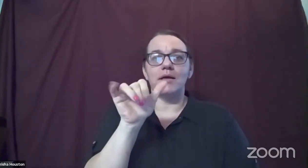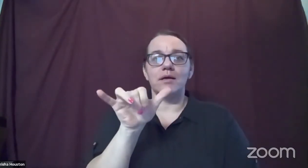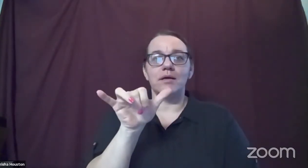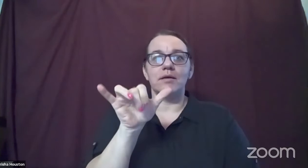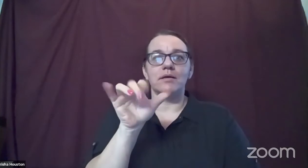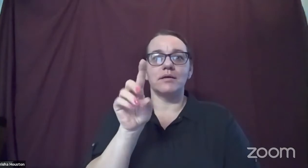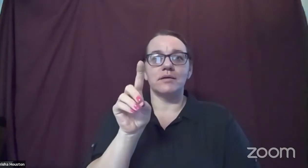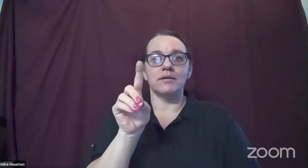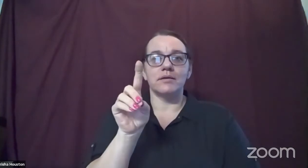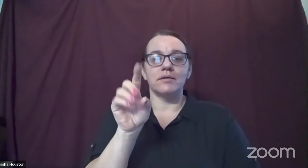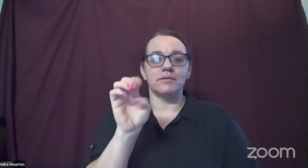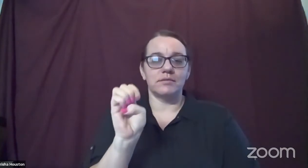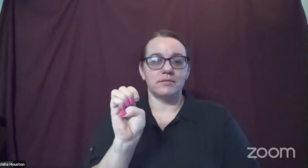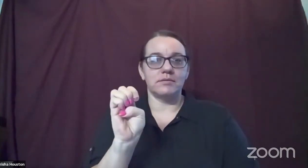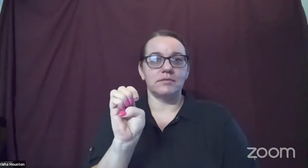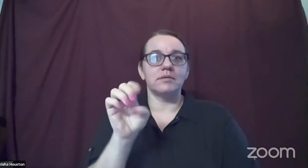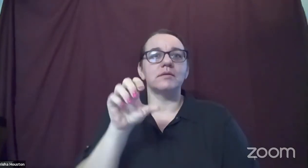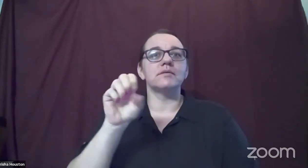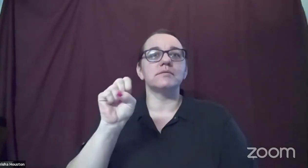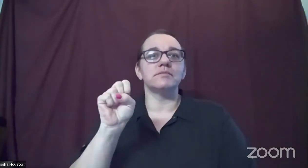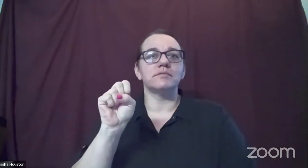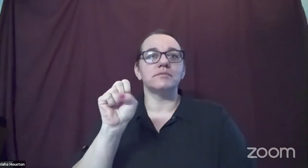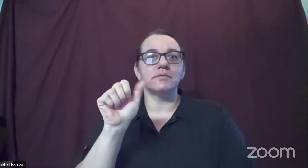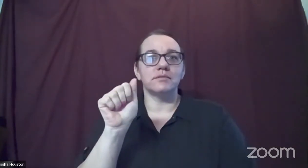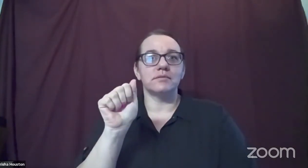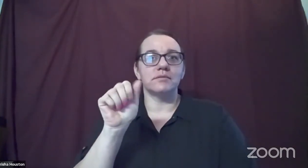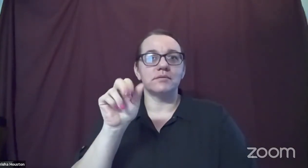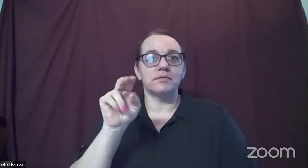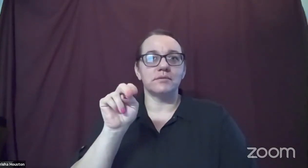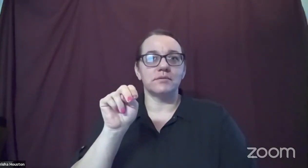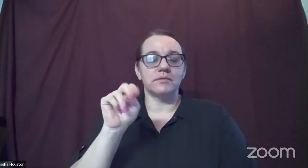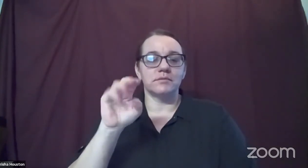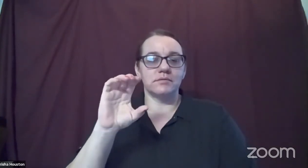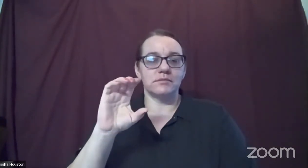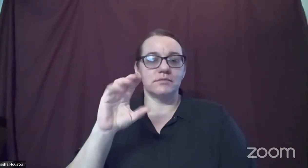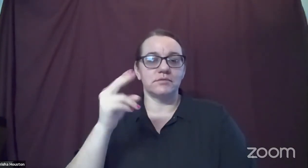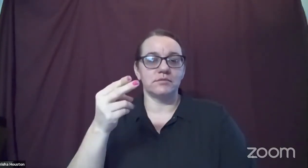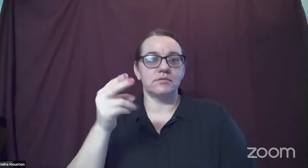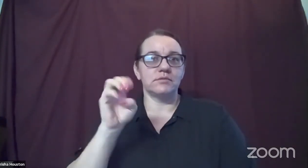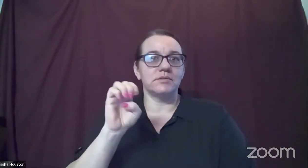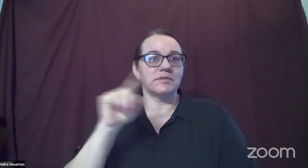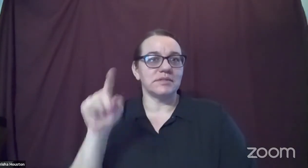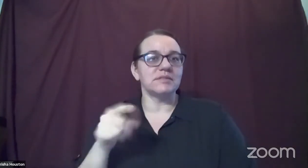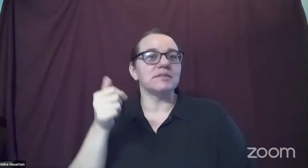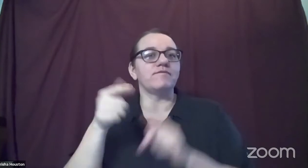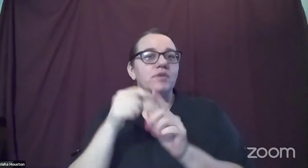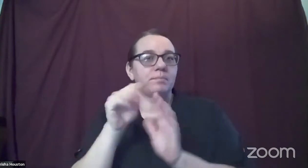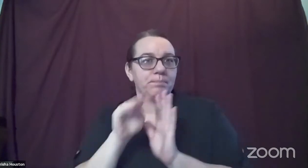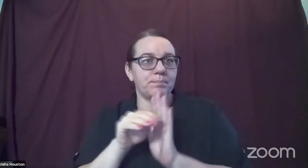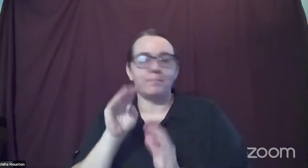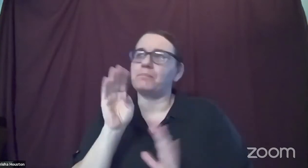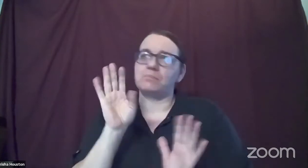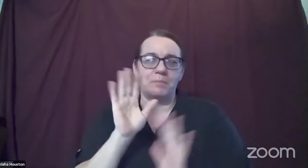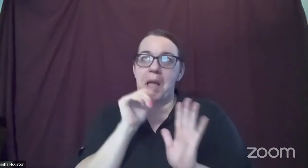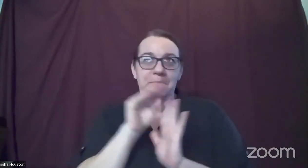also have Hade Sanchez